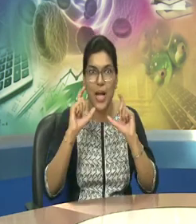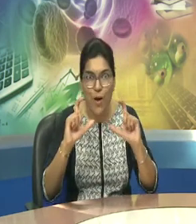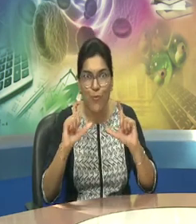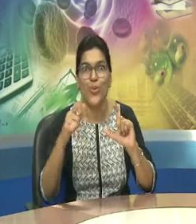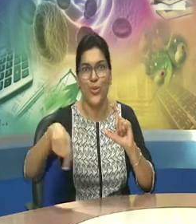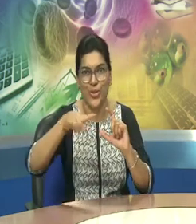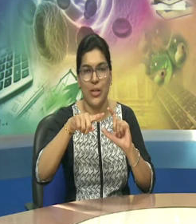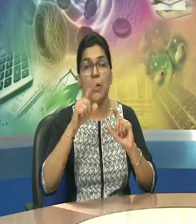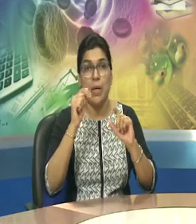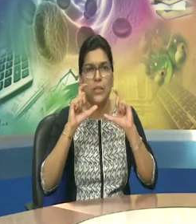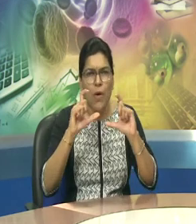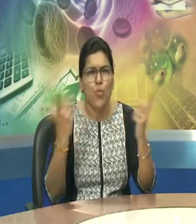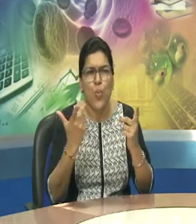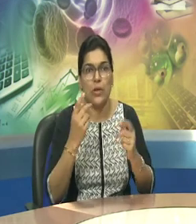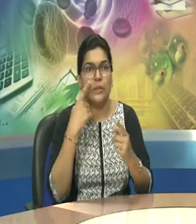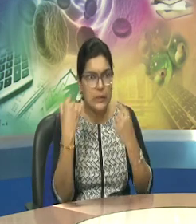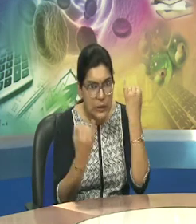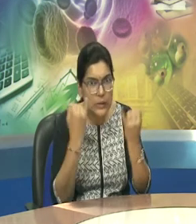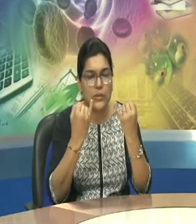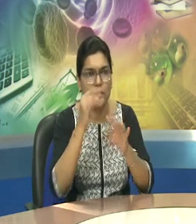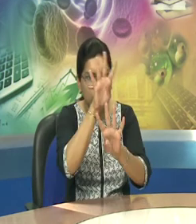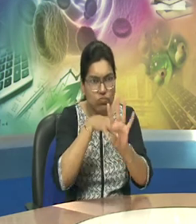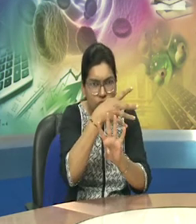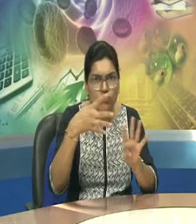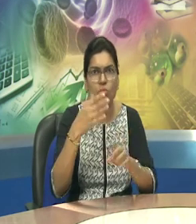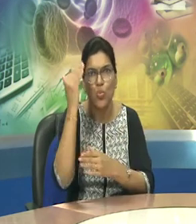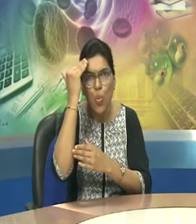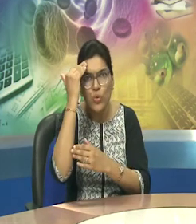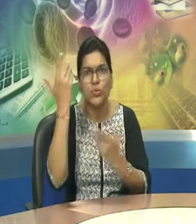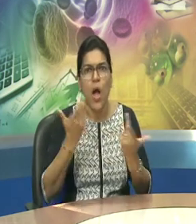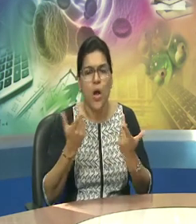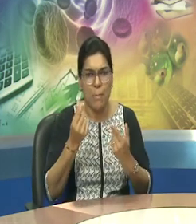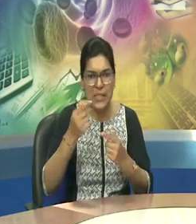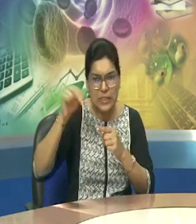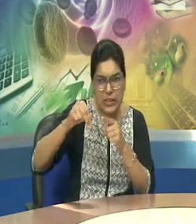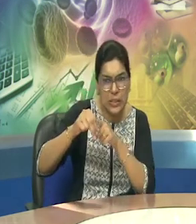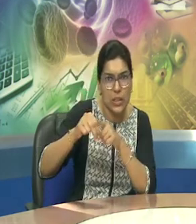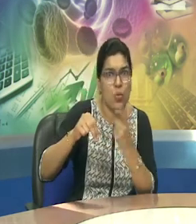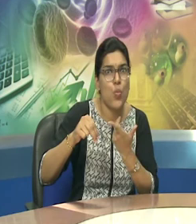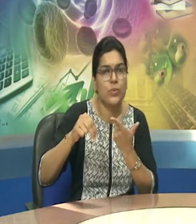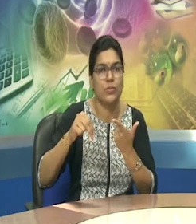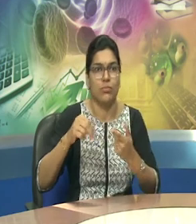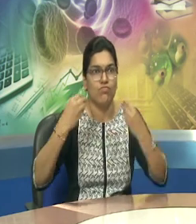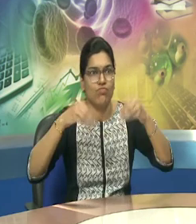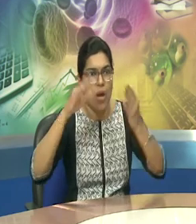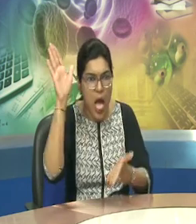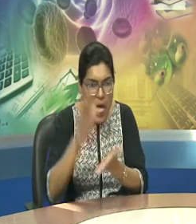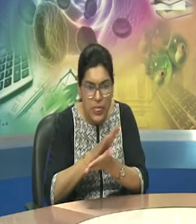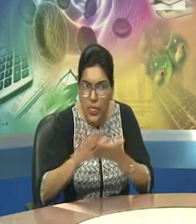and the duration of finance required, as well as the